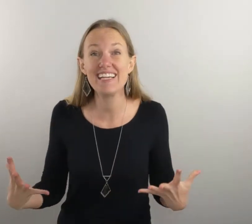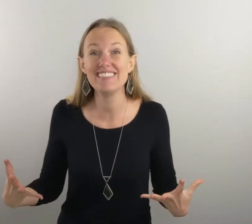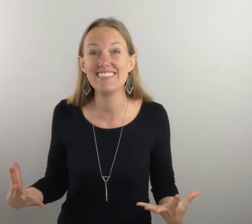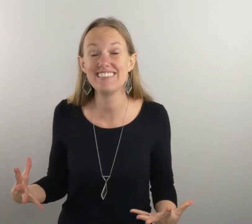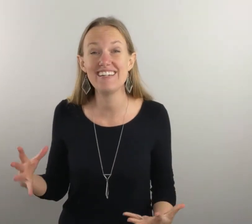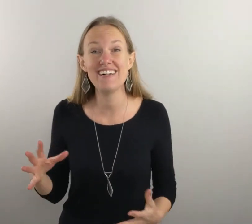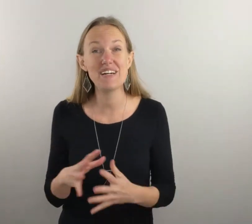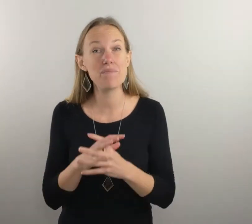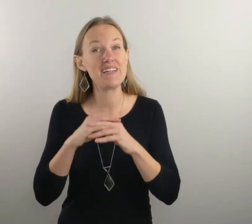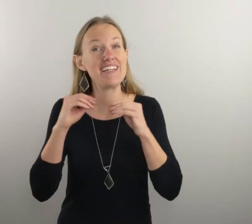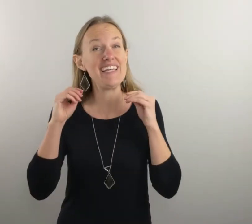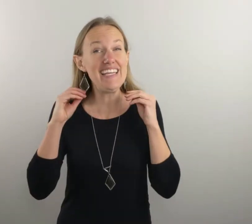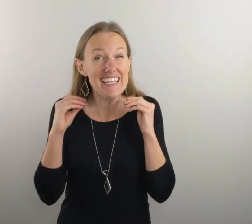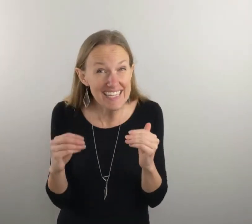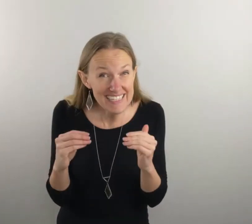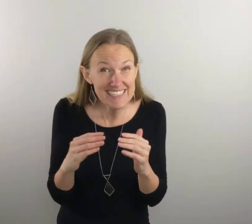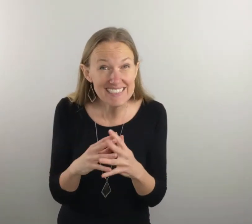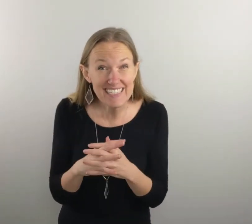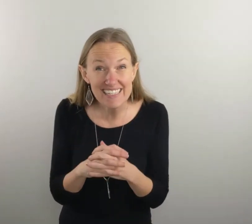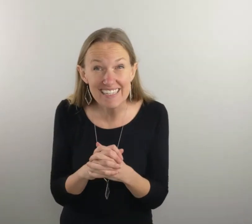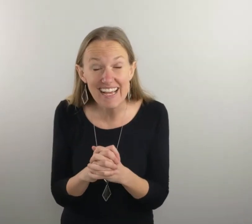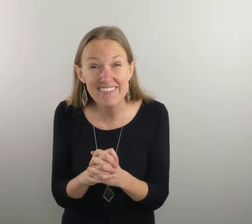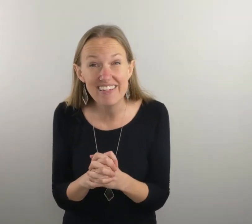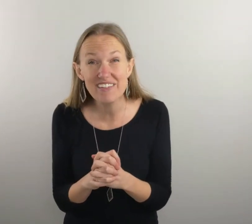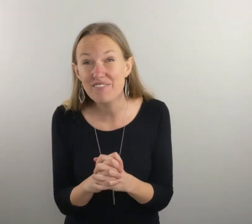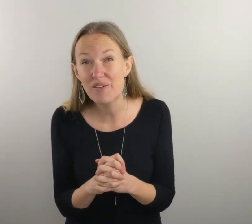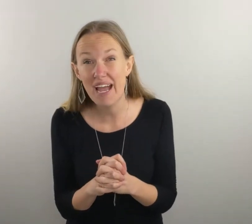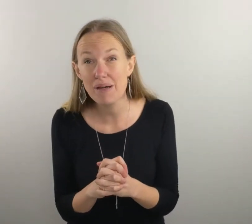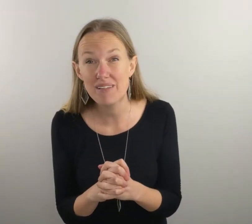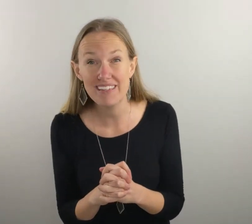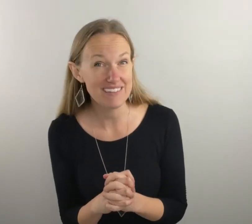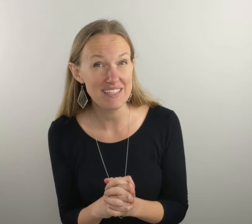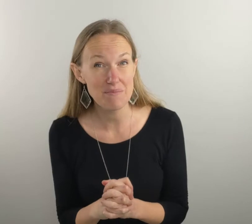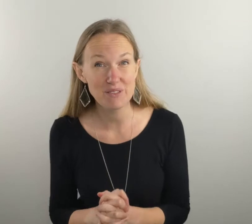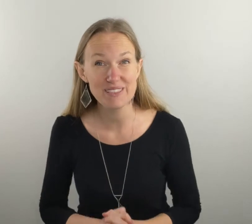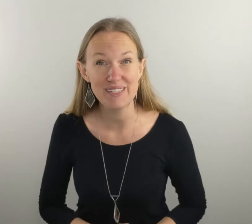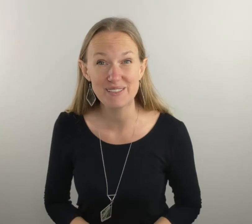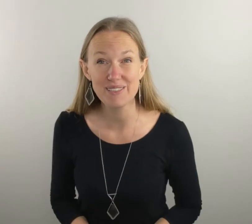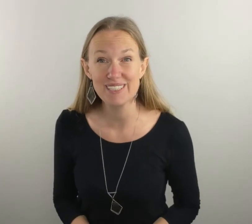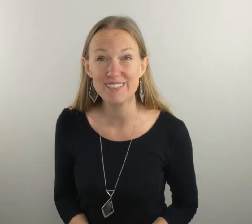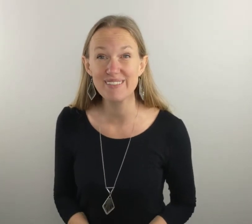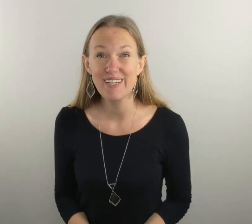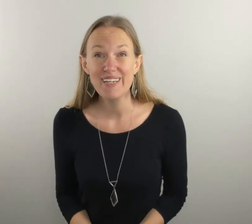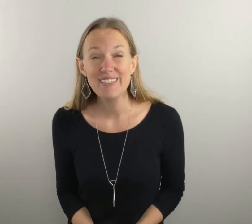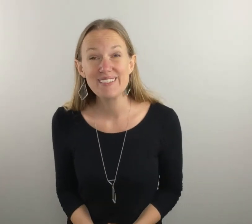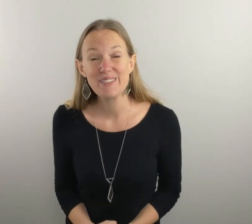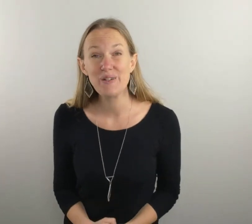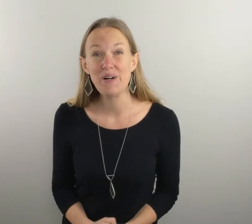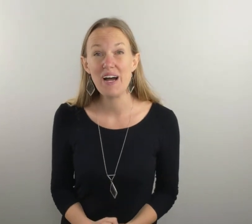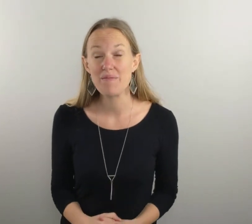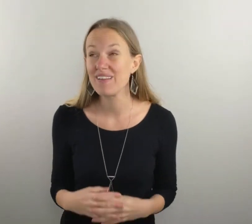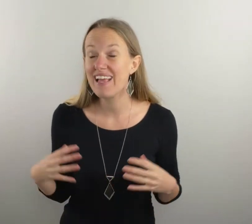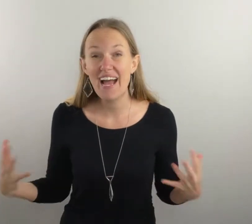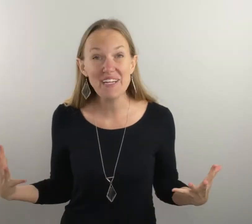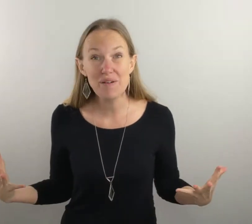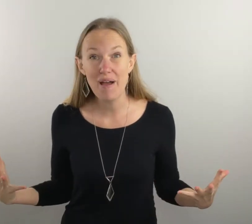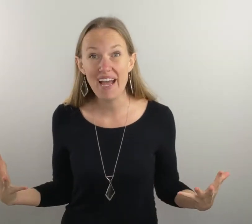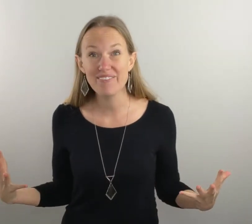fantastic song, but it is a little heavier in vocabulary than most songs we do. So I'm glad you're back for